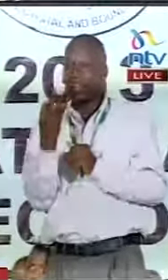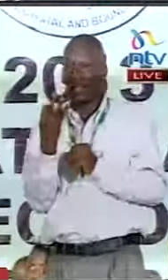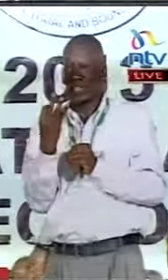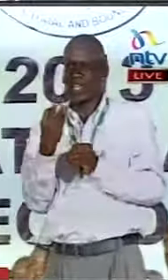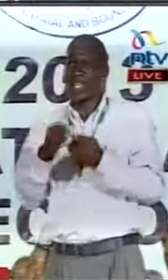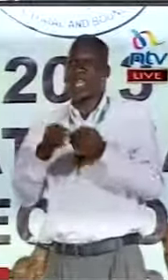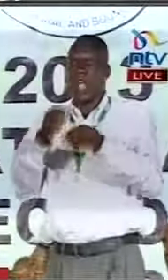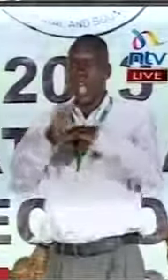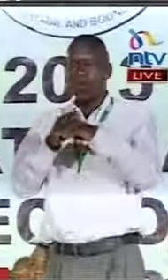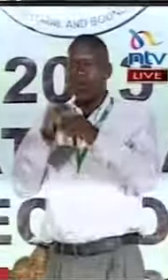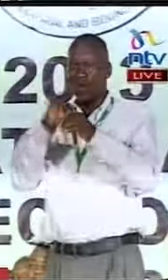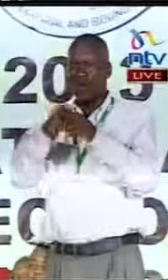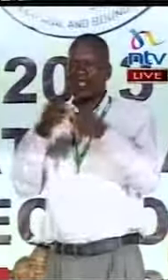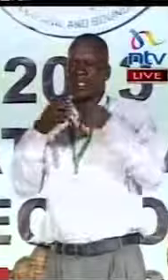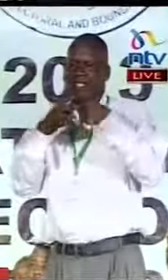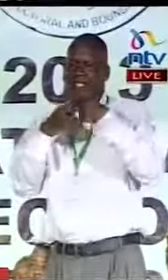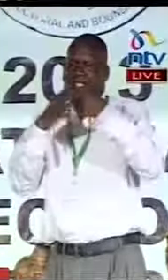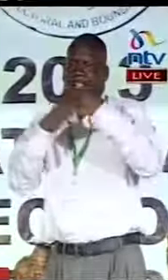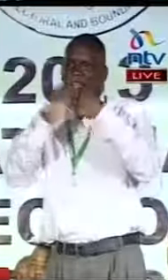843. The valid votes are